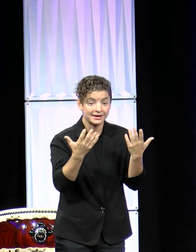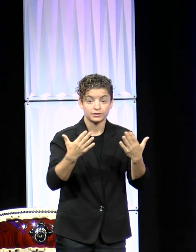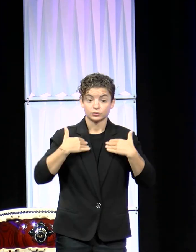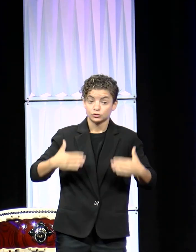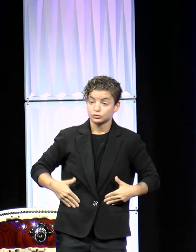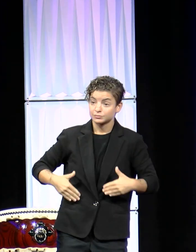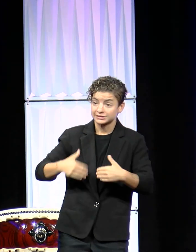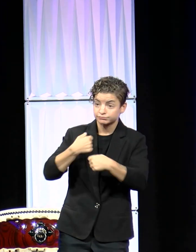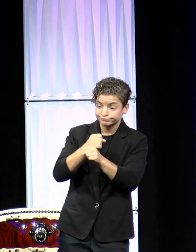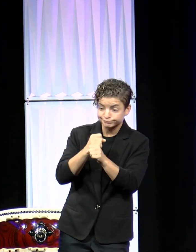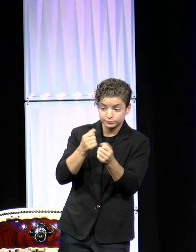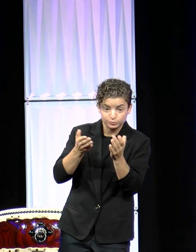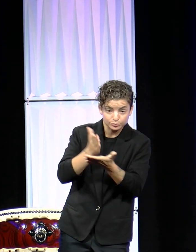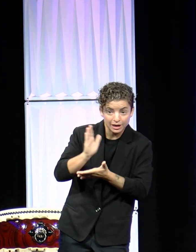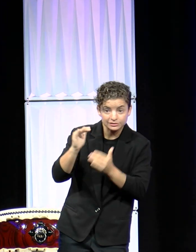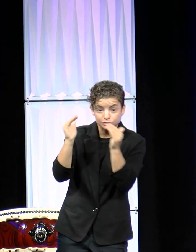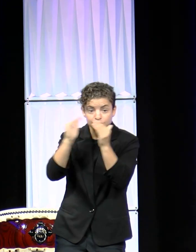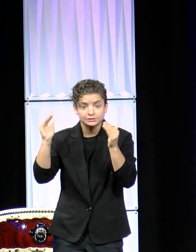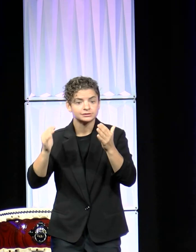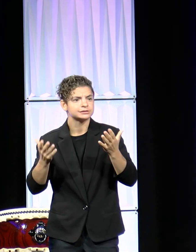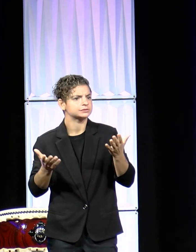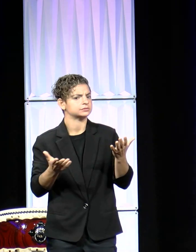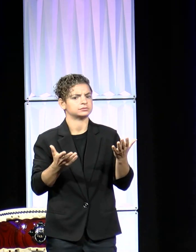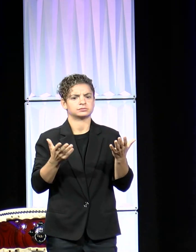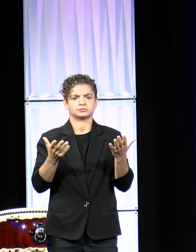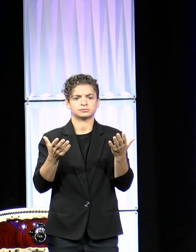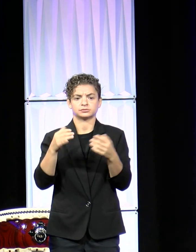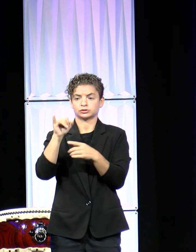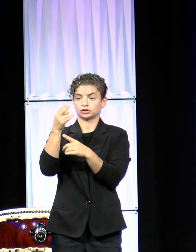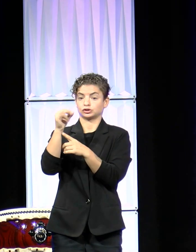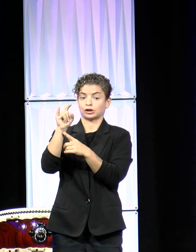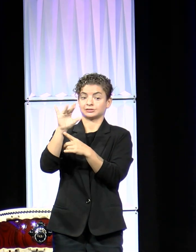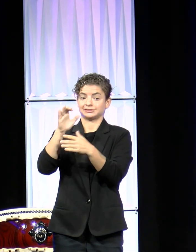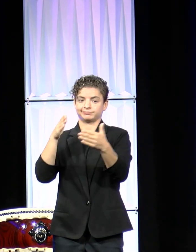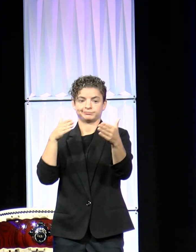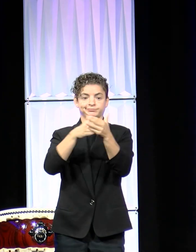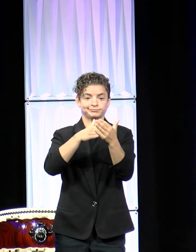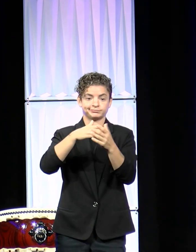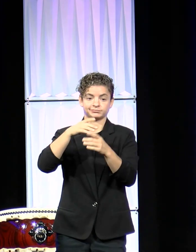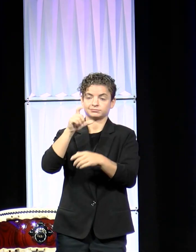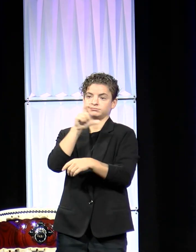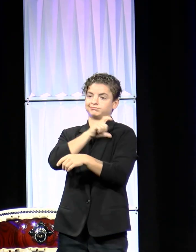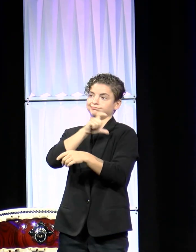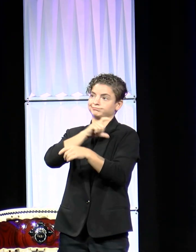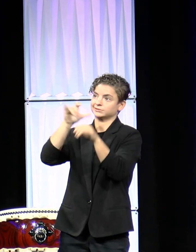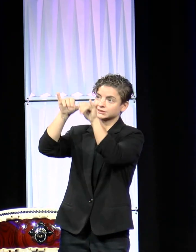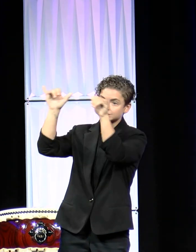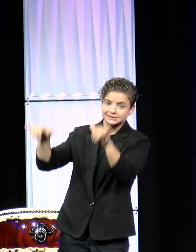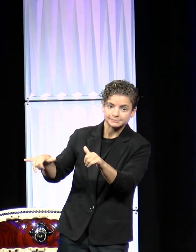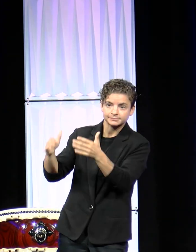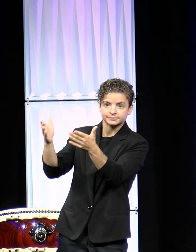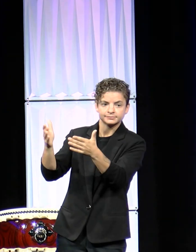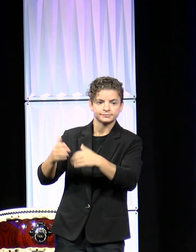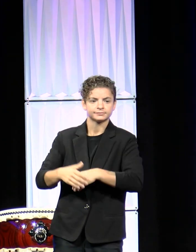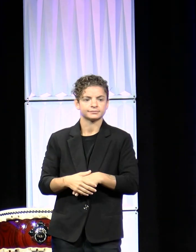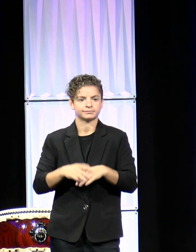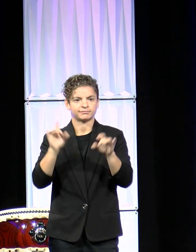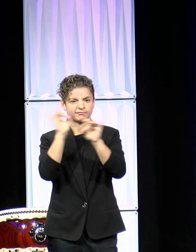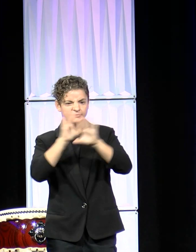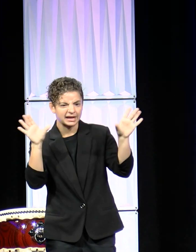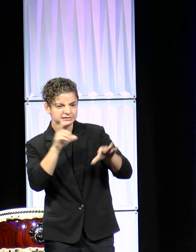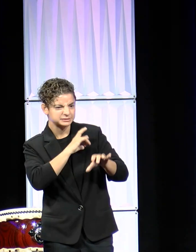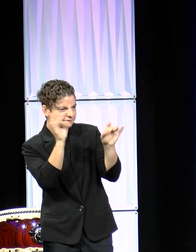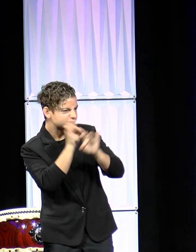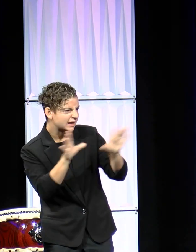justice against state-sanctioned violence in these recent years. What does that look like for us? How do we